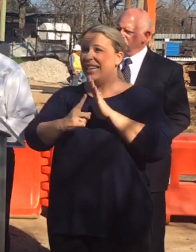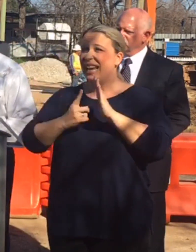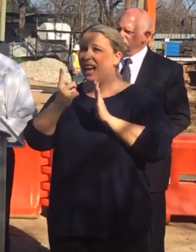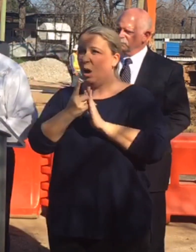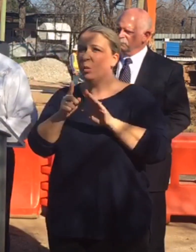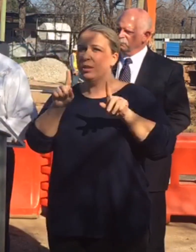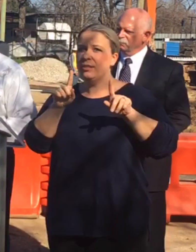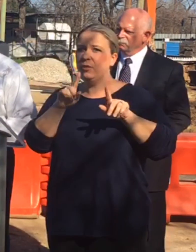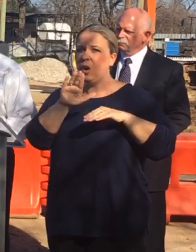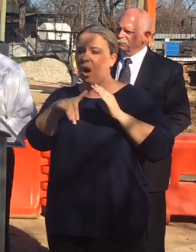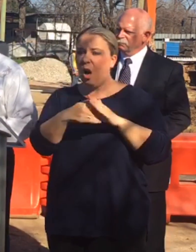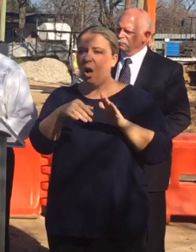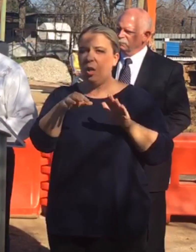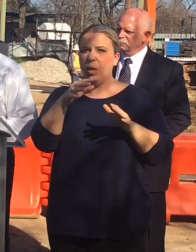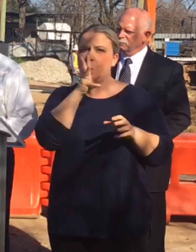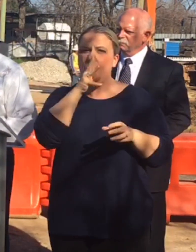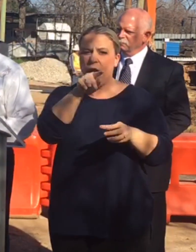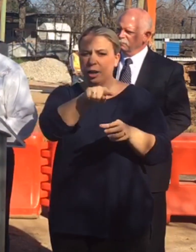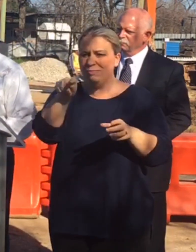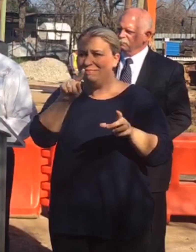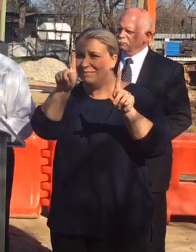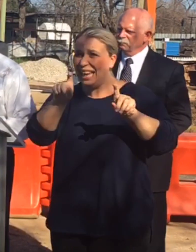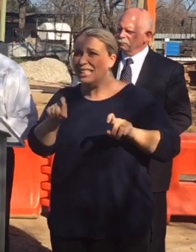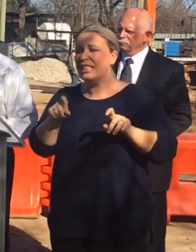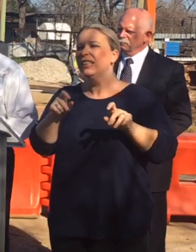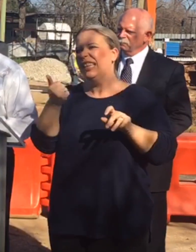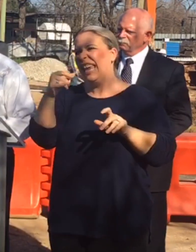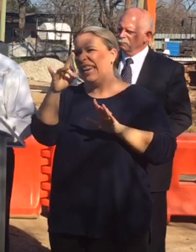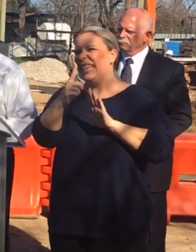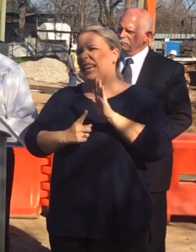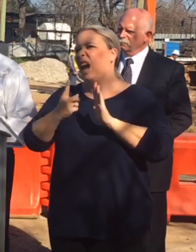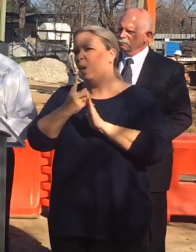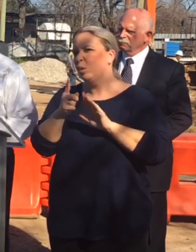for any of these samples to lay out. That's just a normal protocol